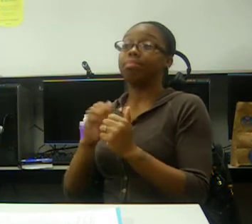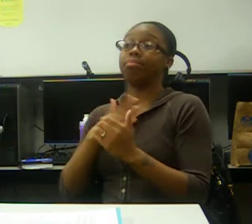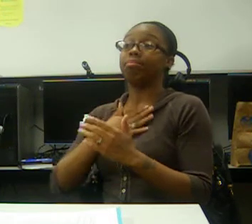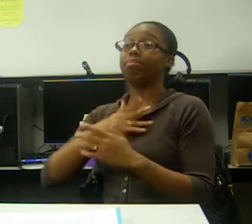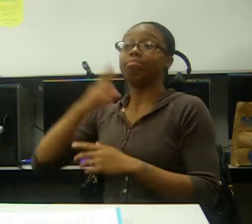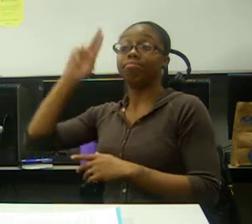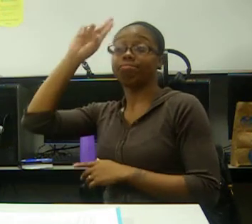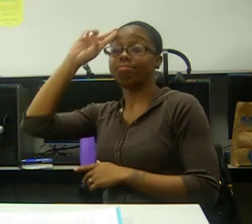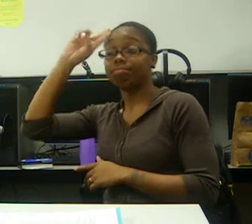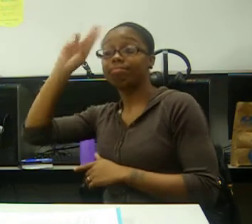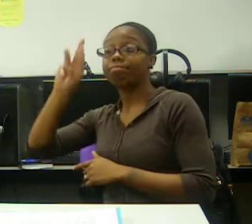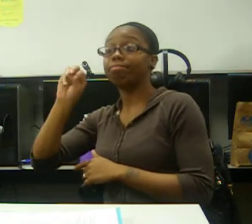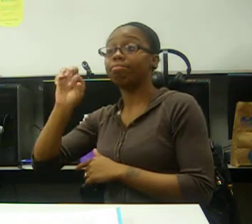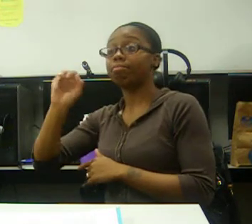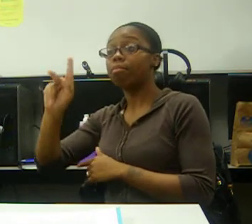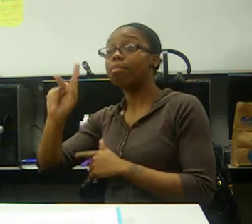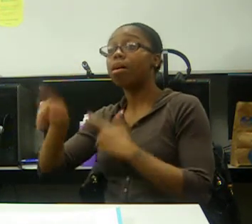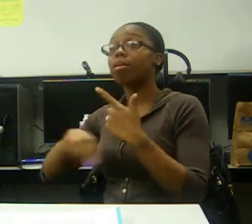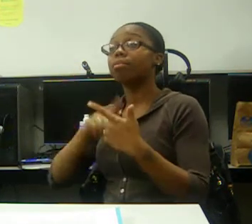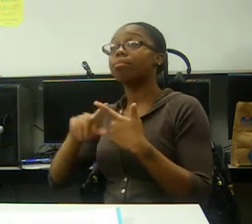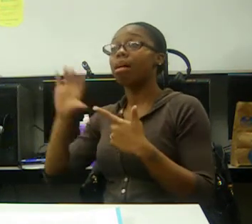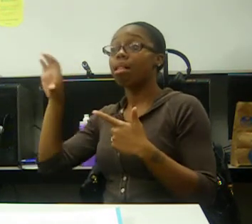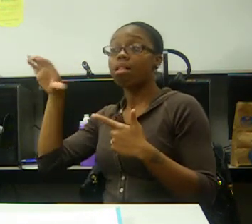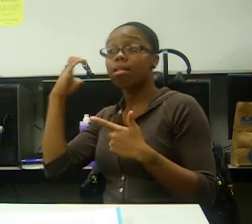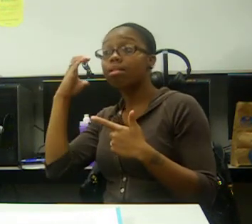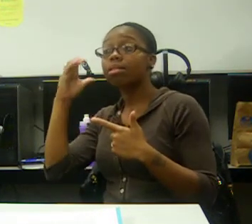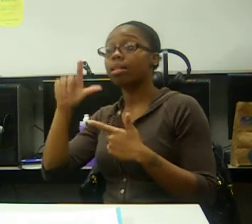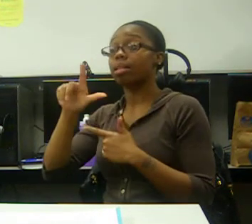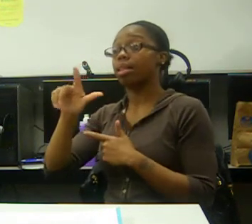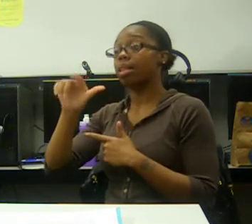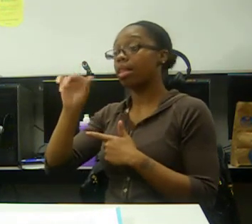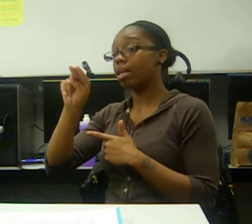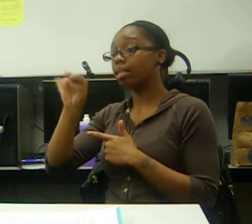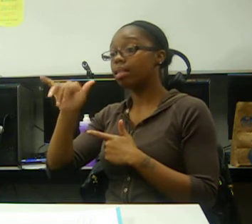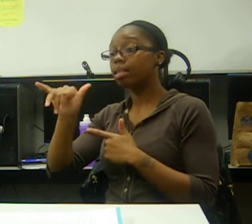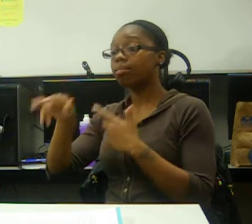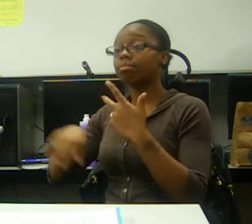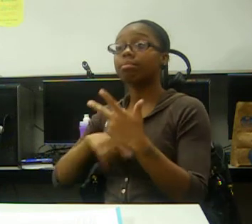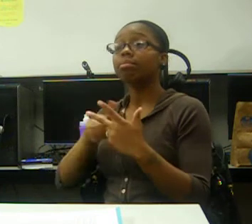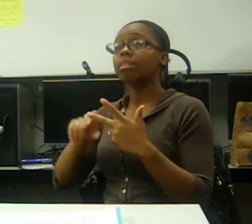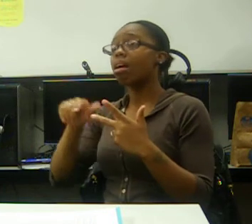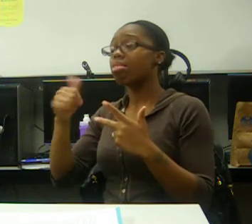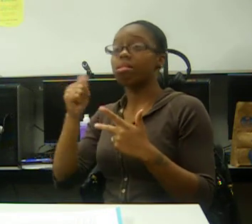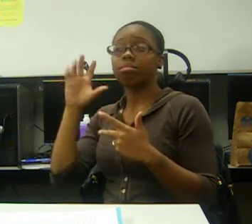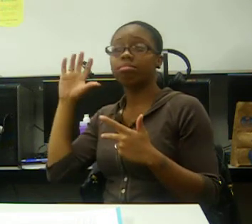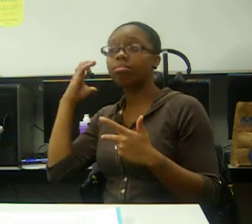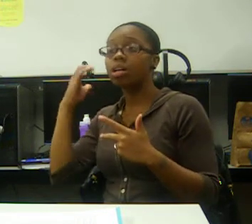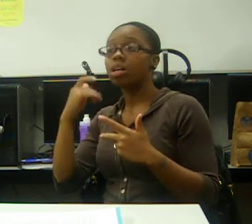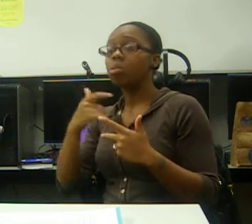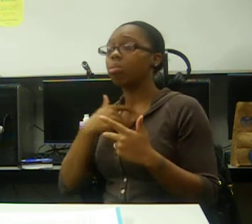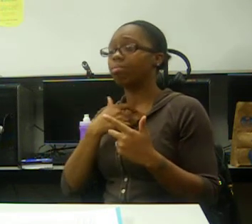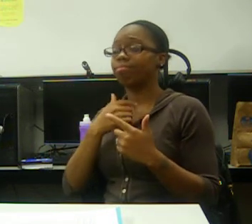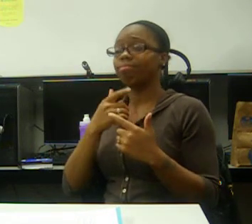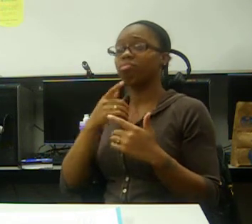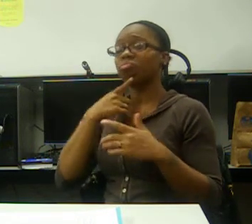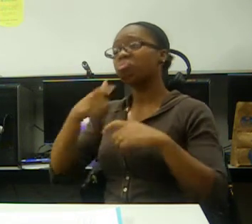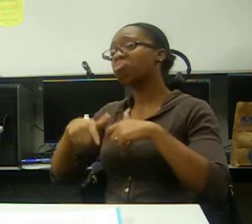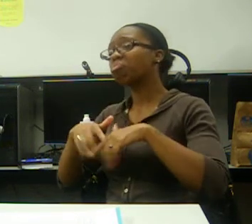cousin Lindsay, and my cousin Jessie. And the first day we arrived there, we pretty much just like relaxed and hung out with family because we don't see them